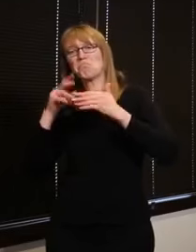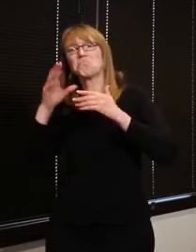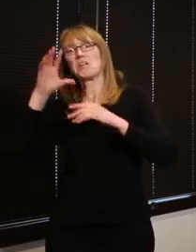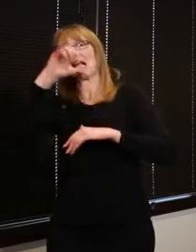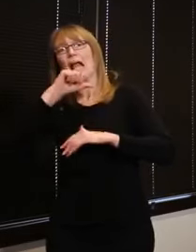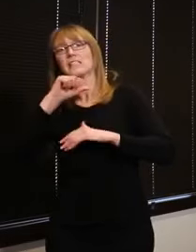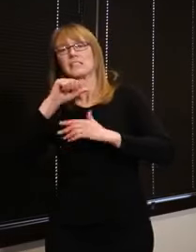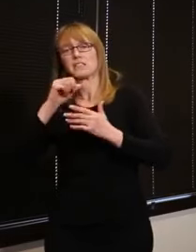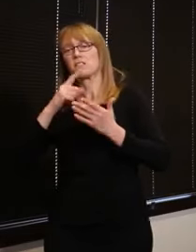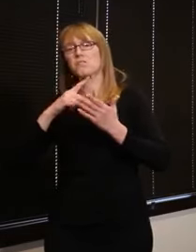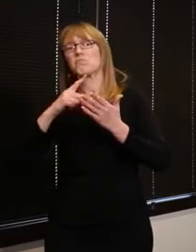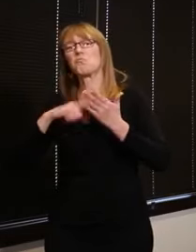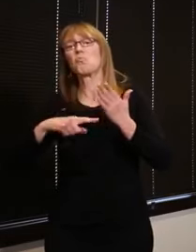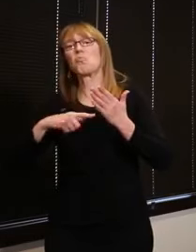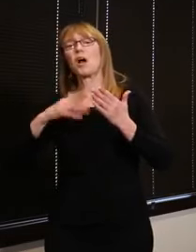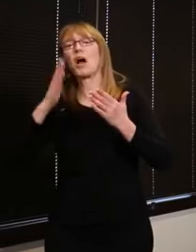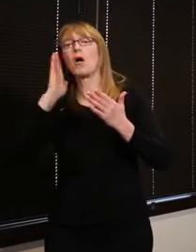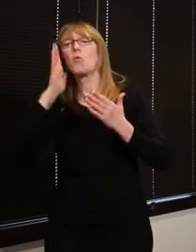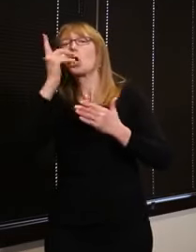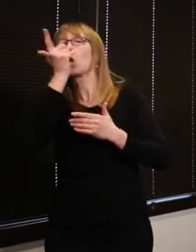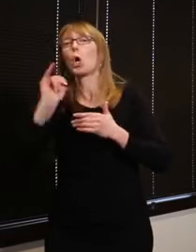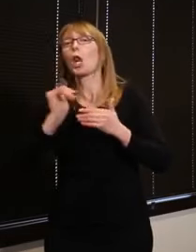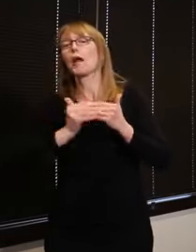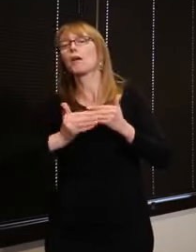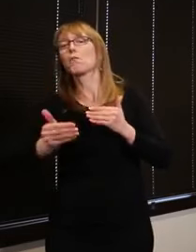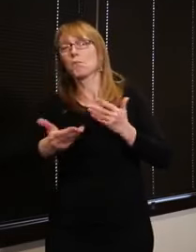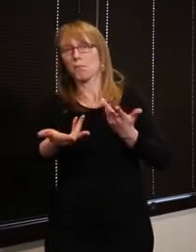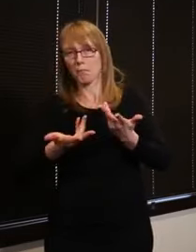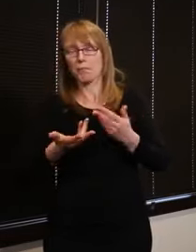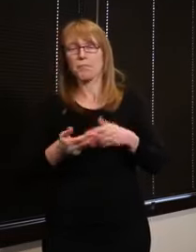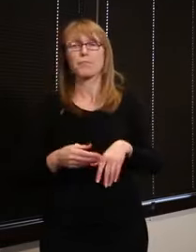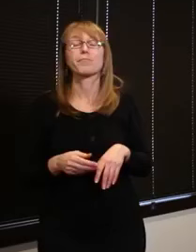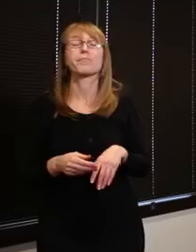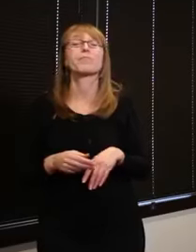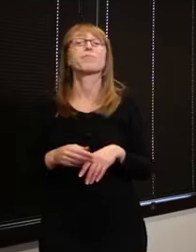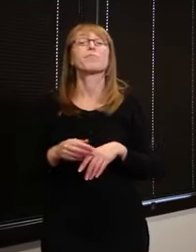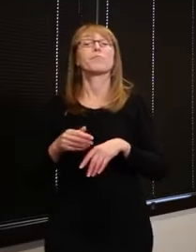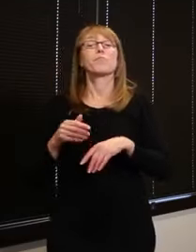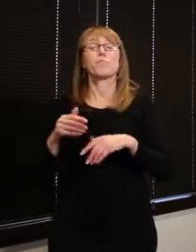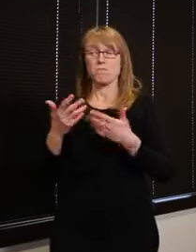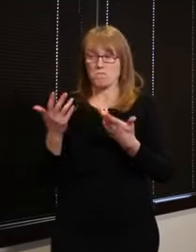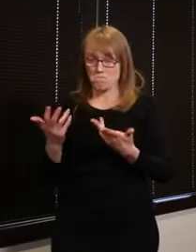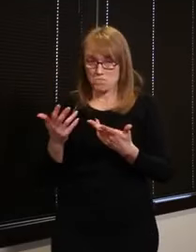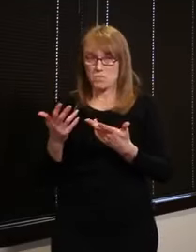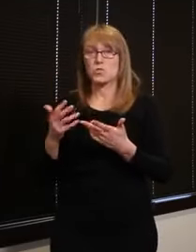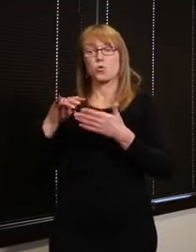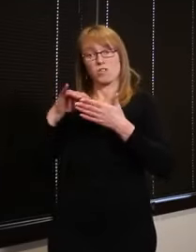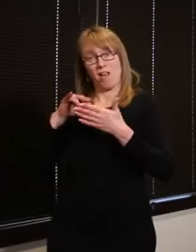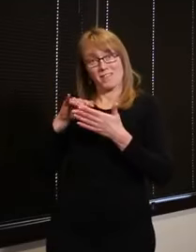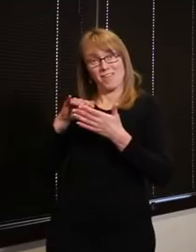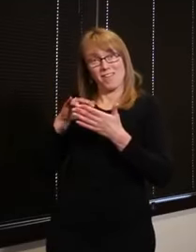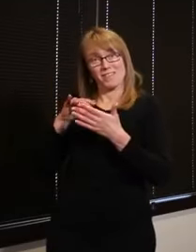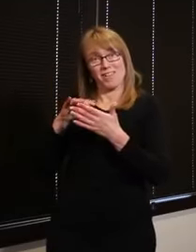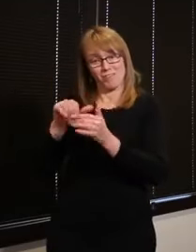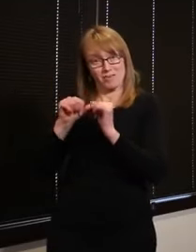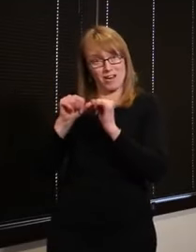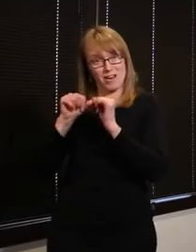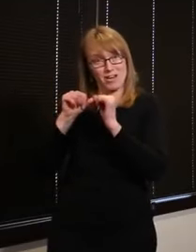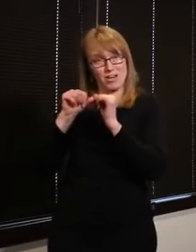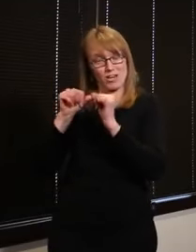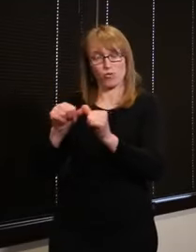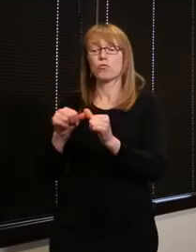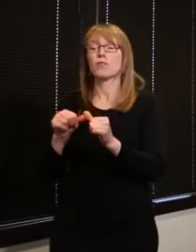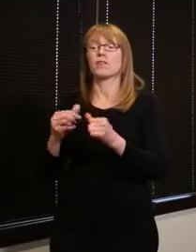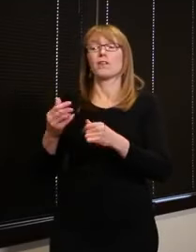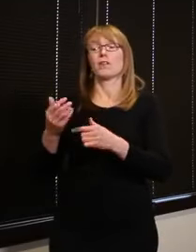region, we get more fidelity in our projections. And so in terms of